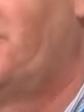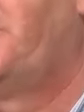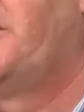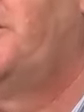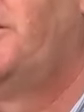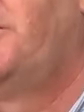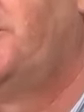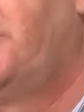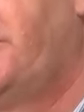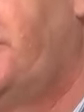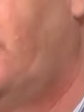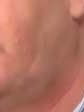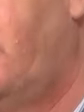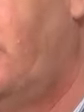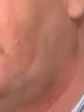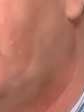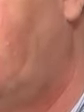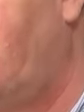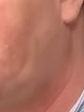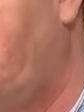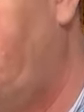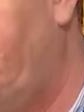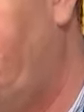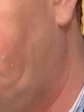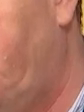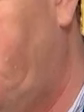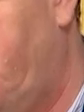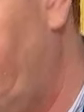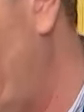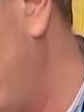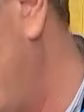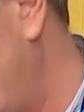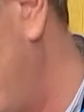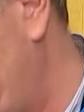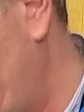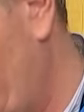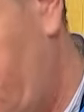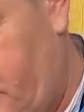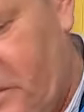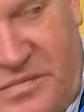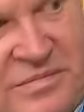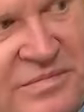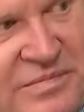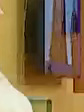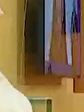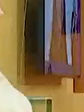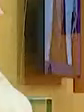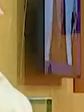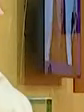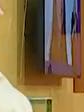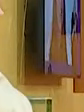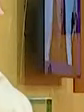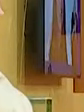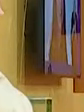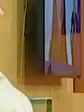bit of charging for care, we should get rid of all. And Pam? Thank you. And I would agree